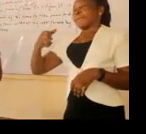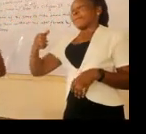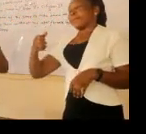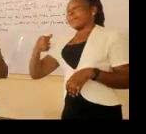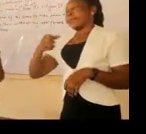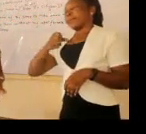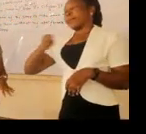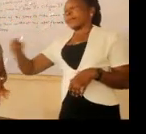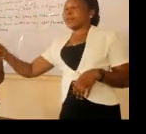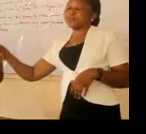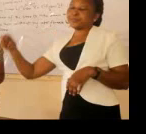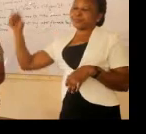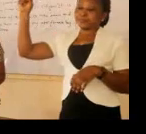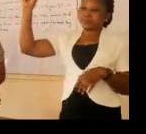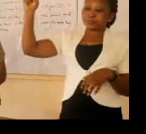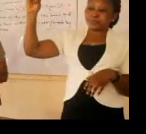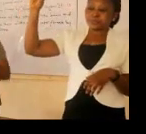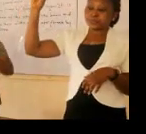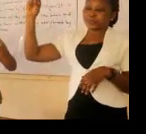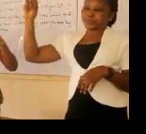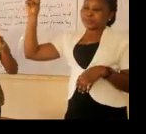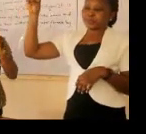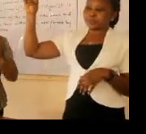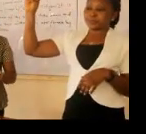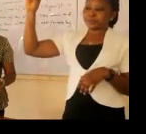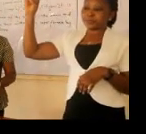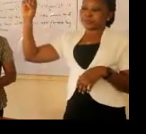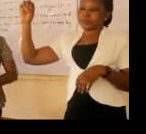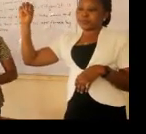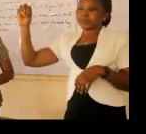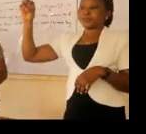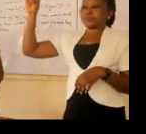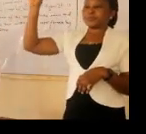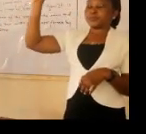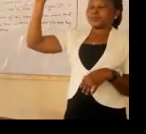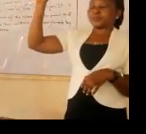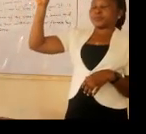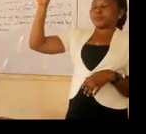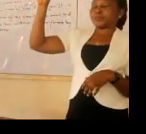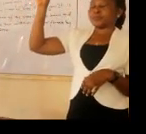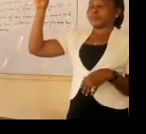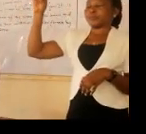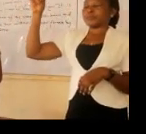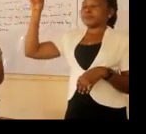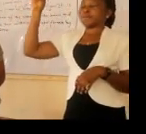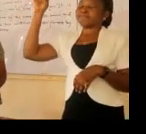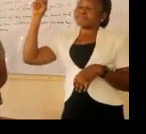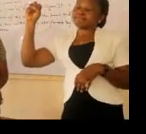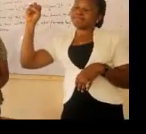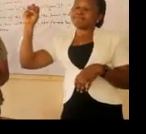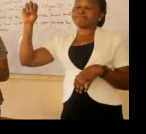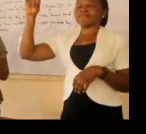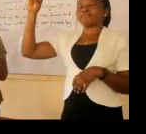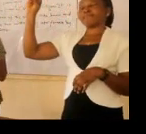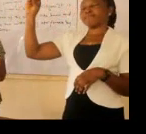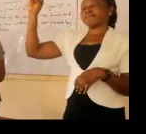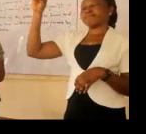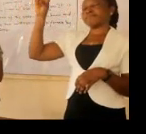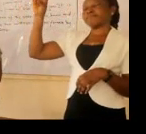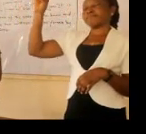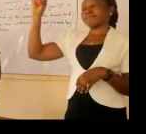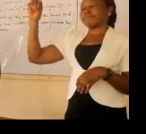is what? Independent of what? The foreign control. Then